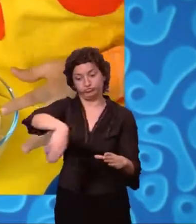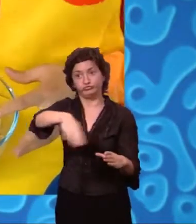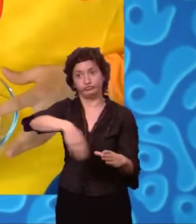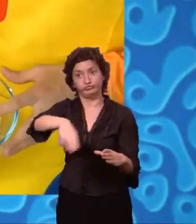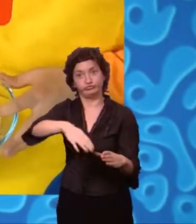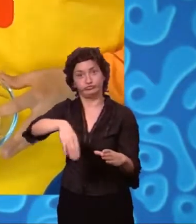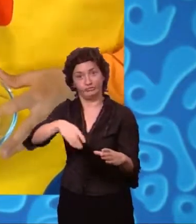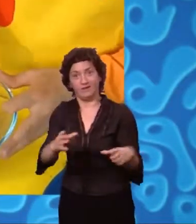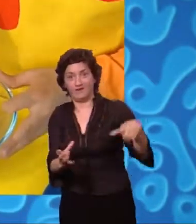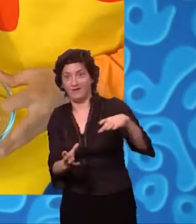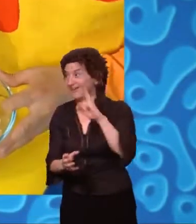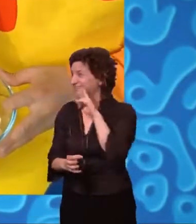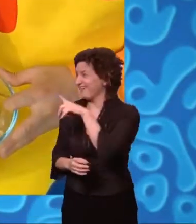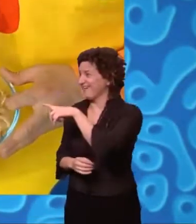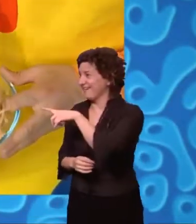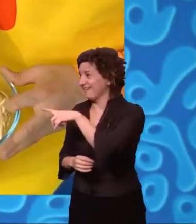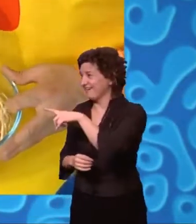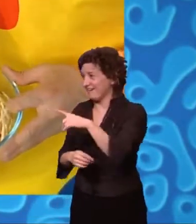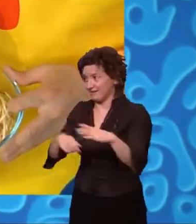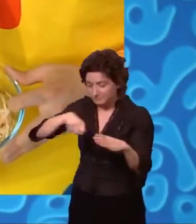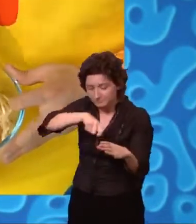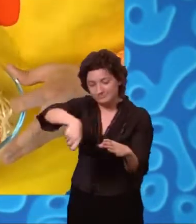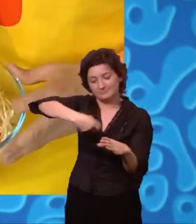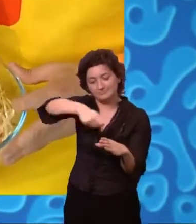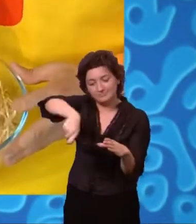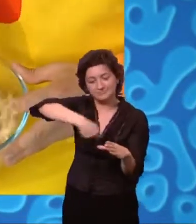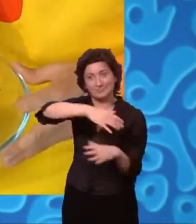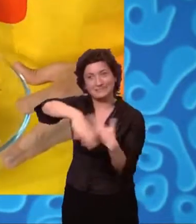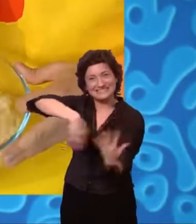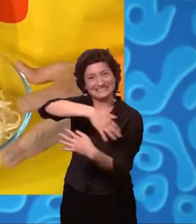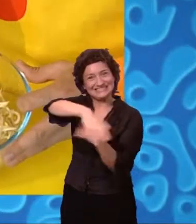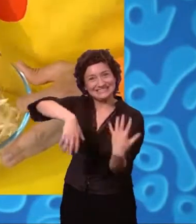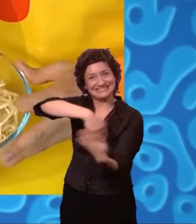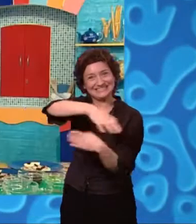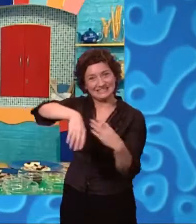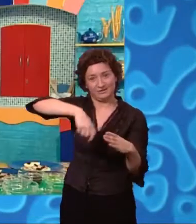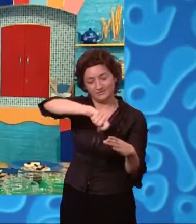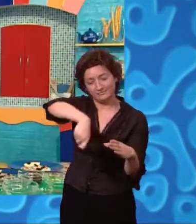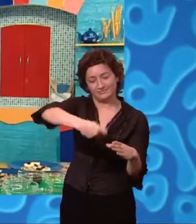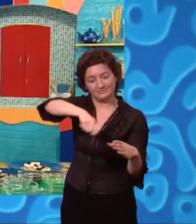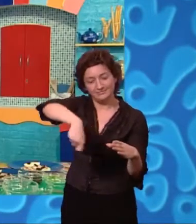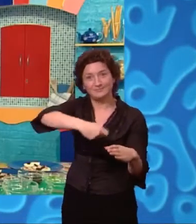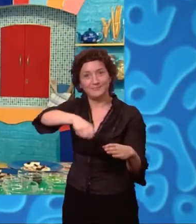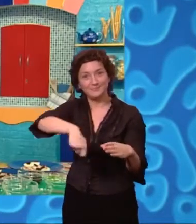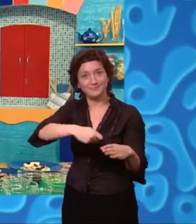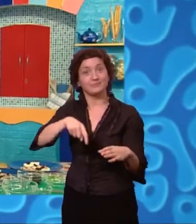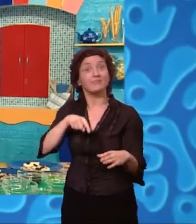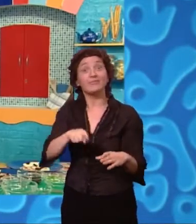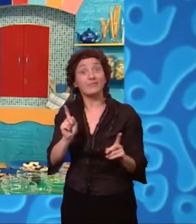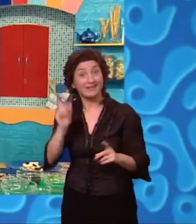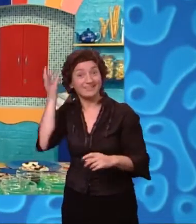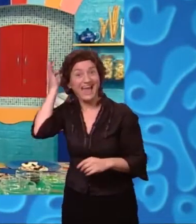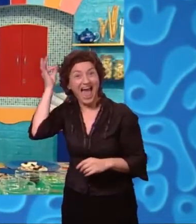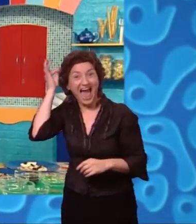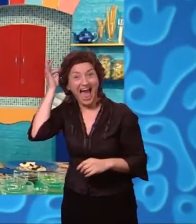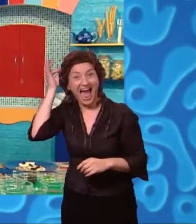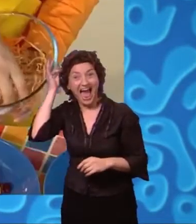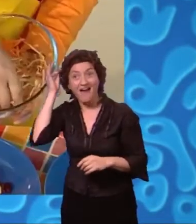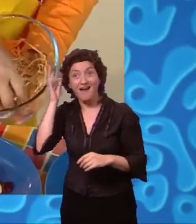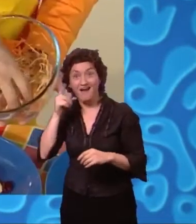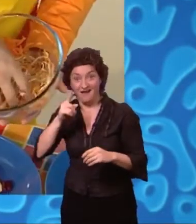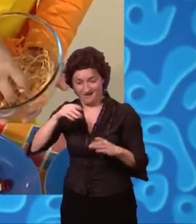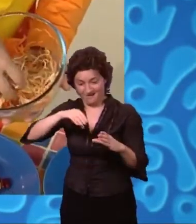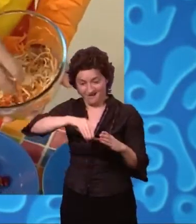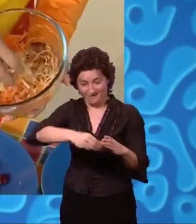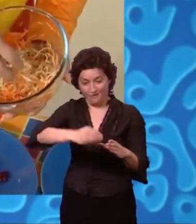and mix it all up. There we go. We can start to put it all around the